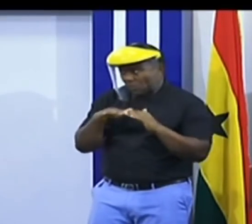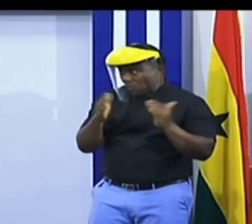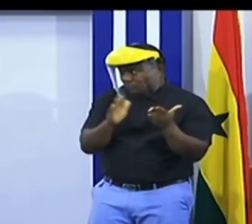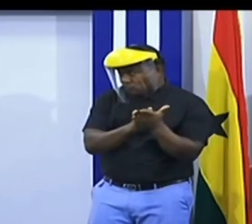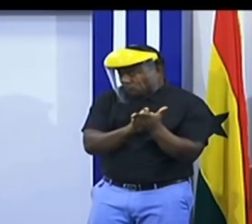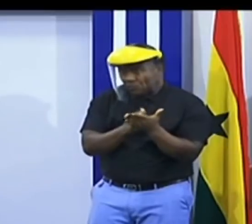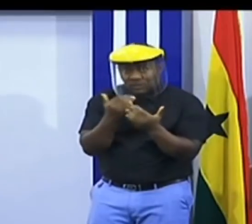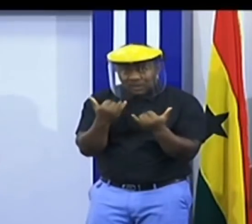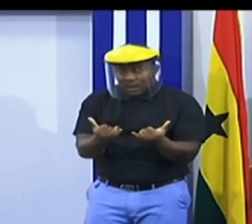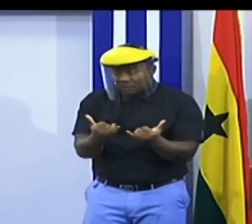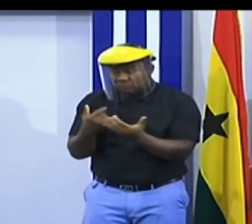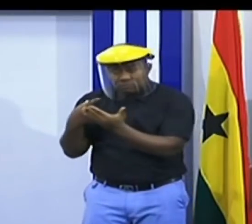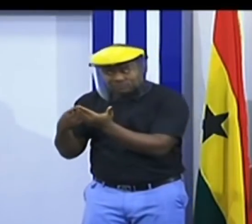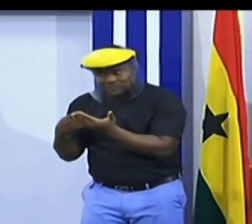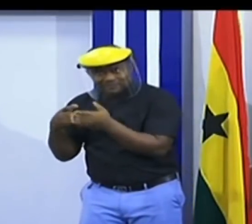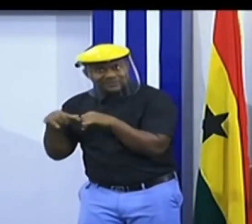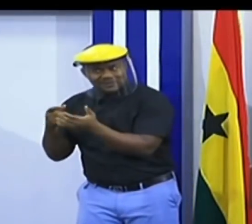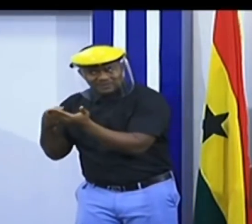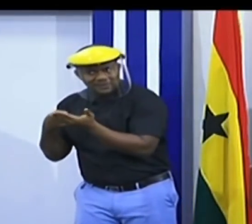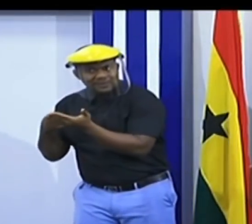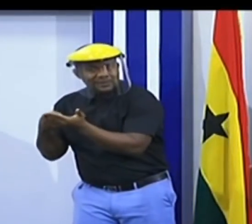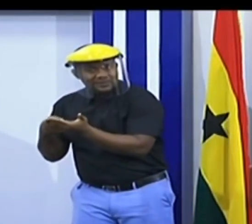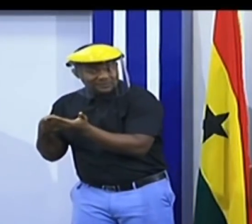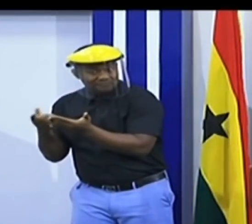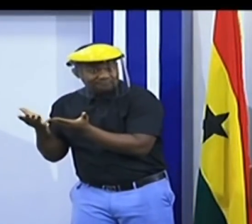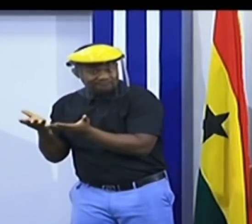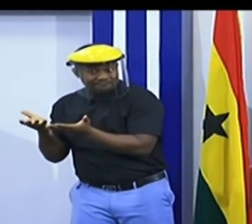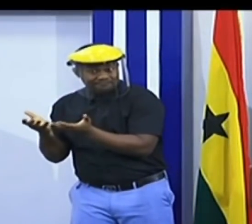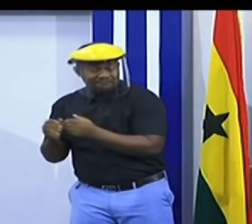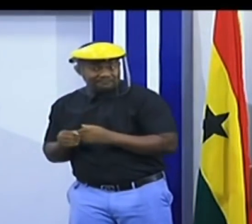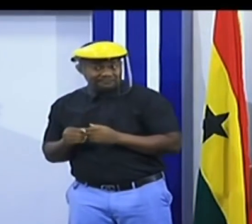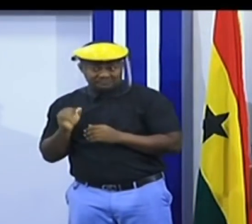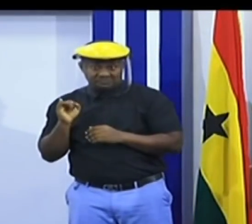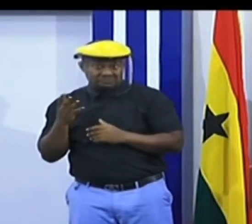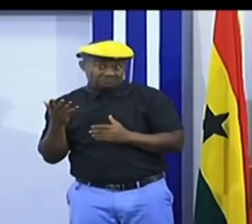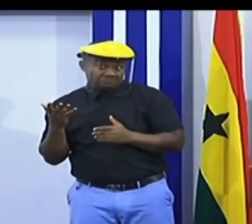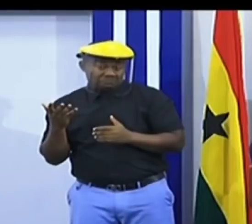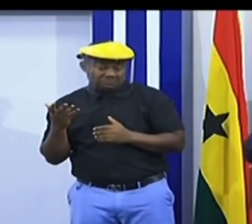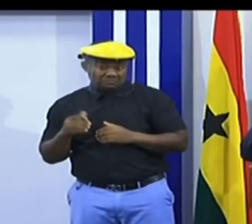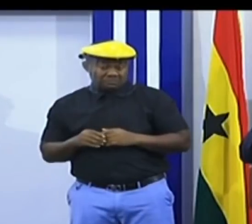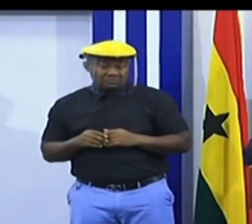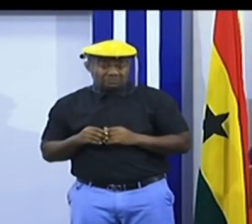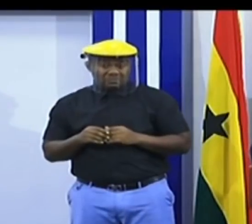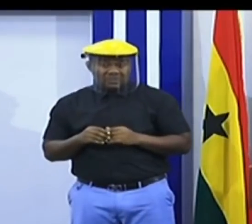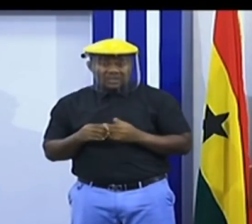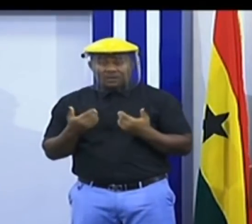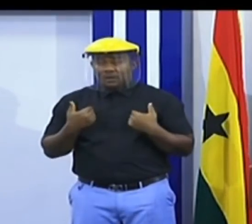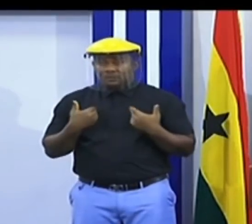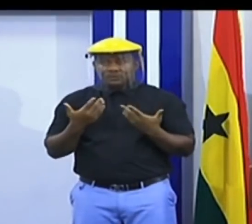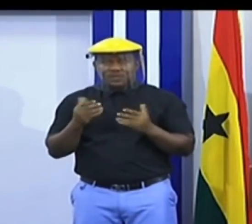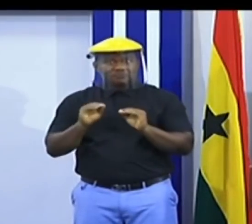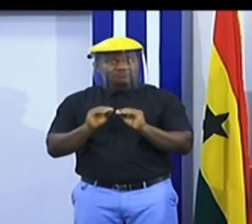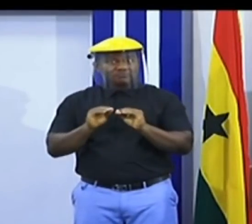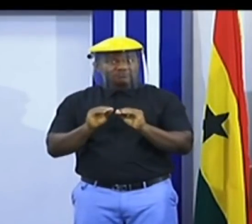is what we are currently engaged in. If there's been a misspeak or something of the sort, just to put it in its